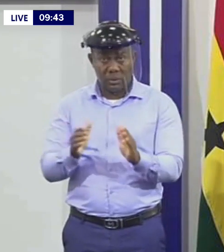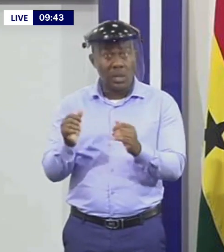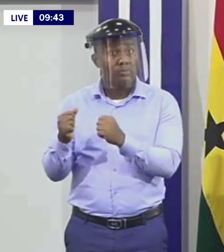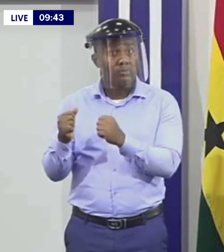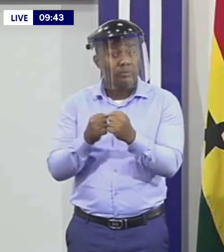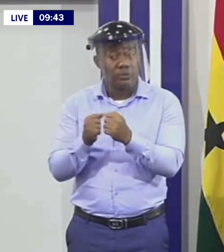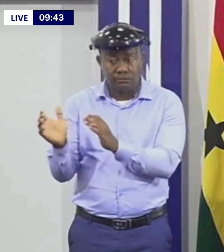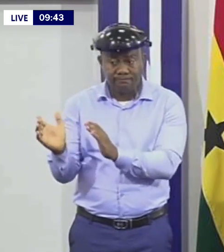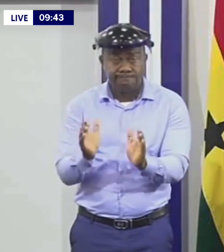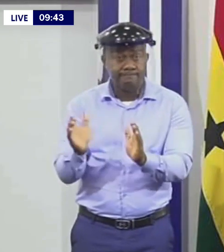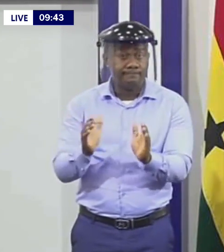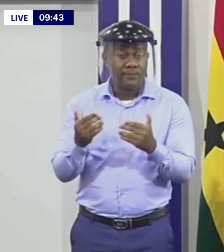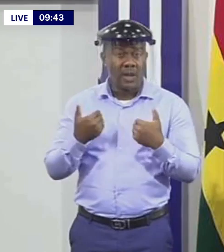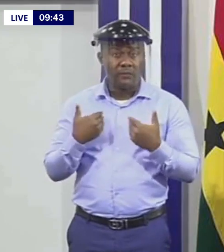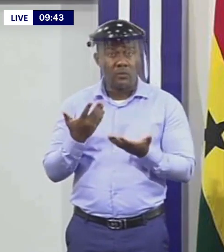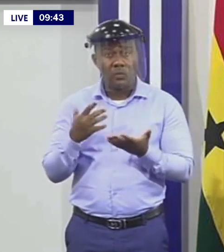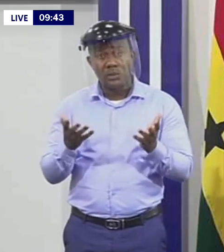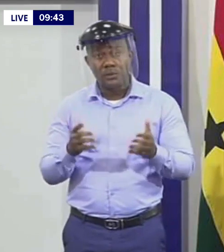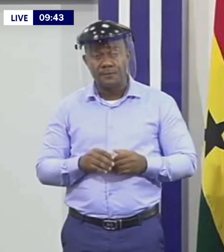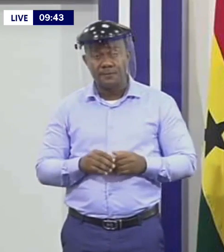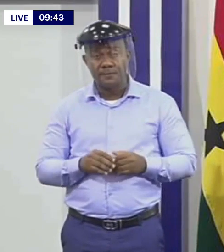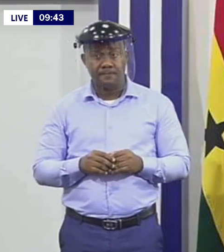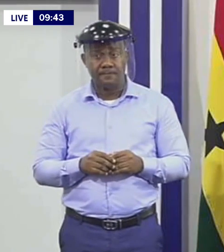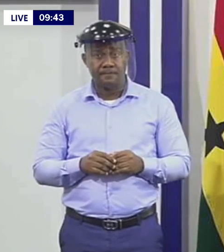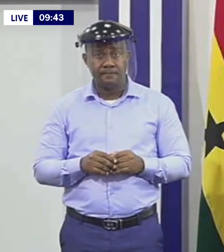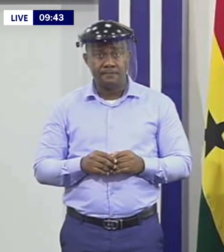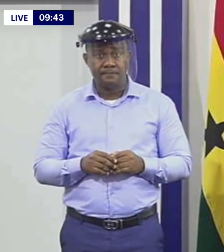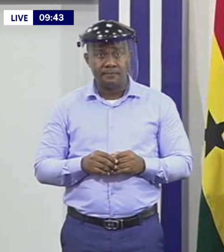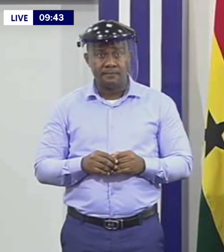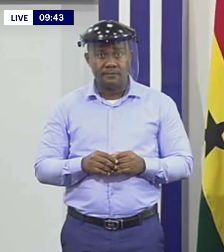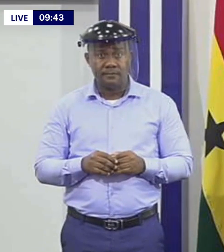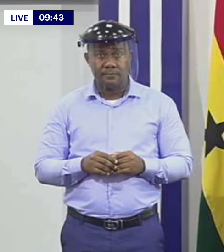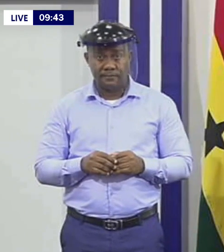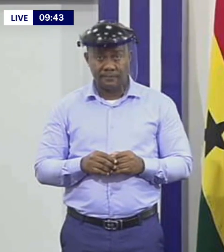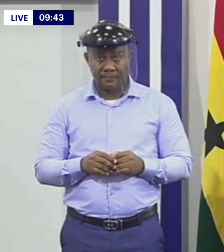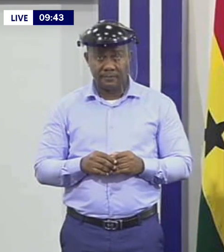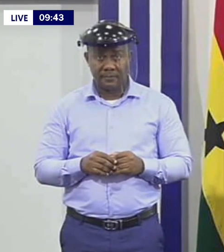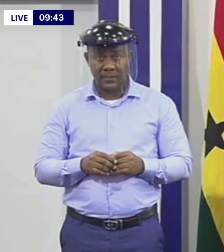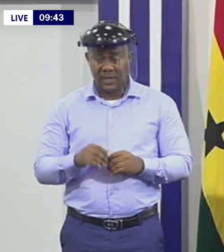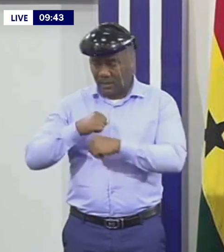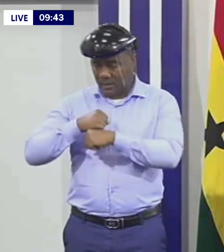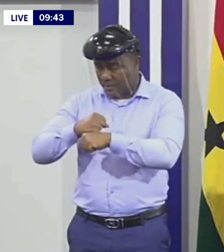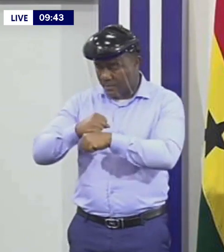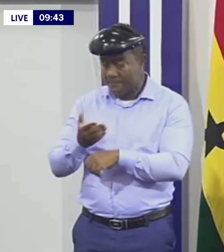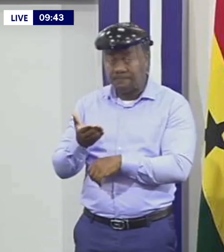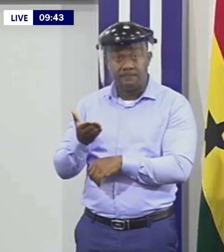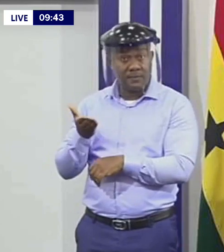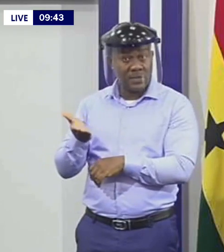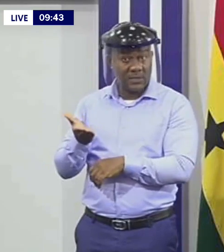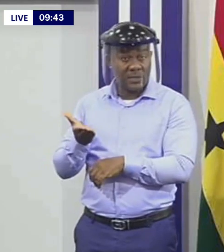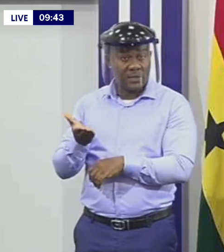Clear the strategies developed in Ghana with the goal to prevent and protect against.